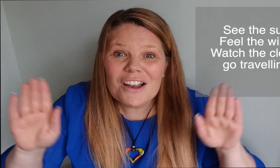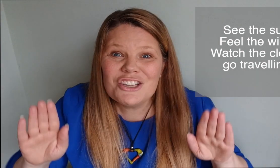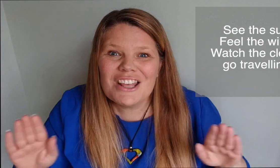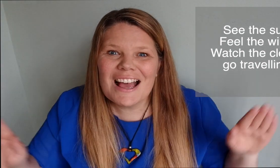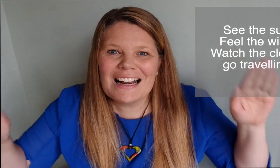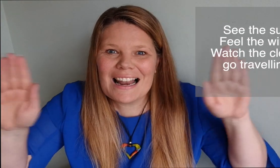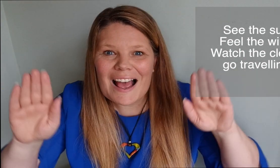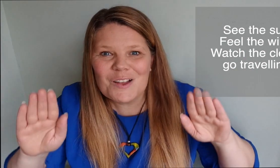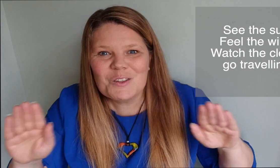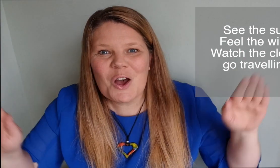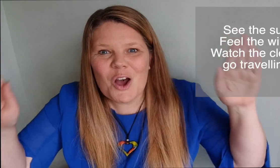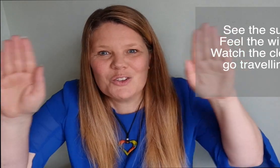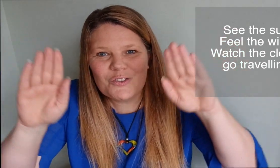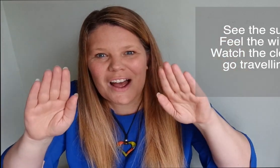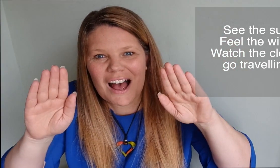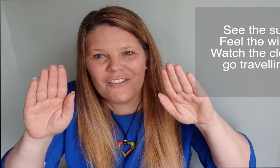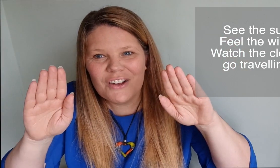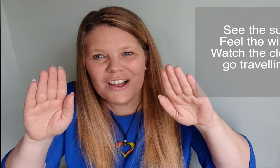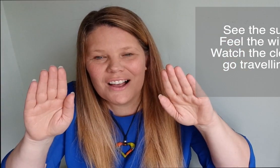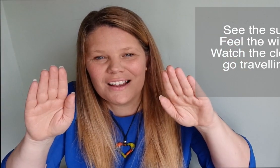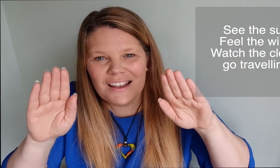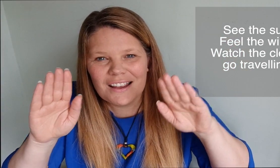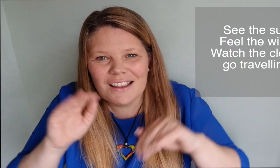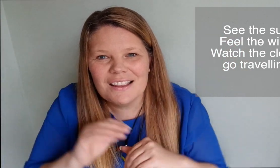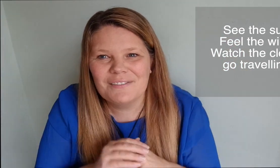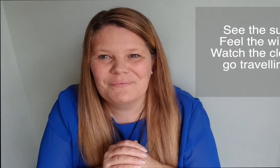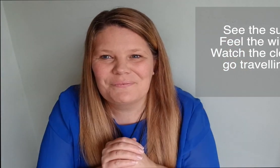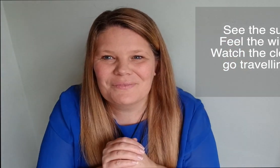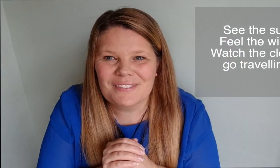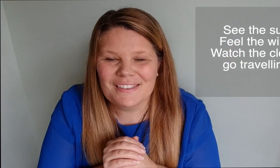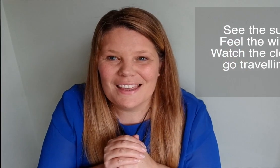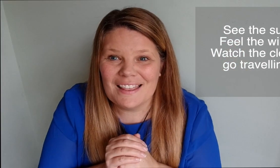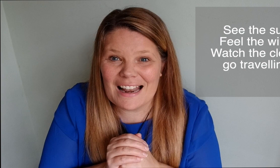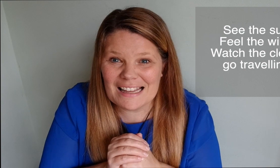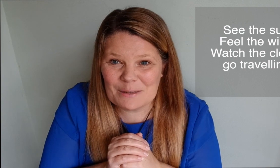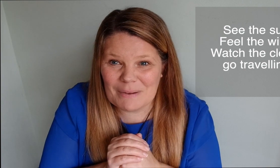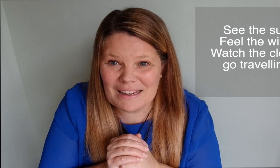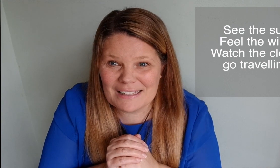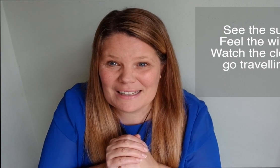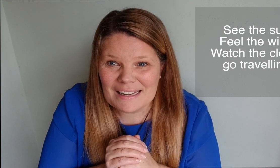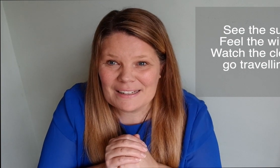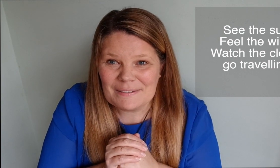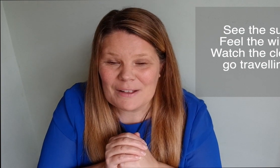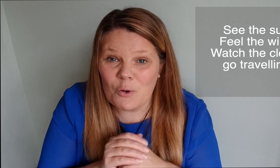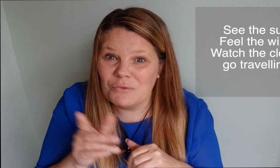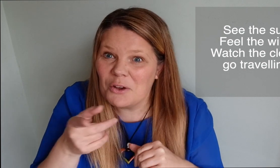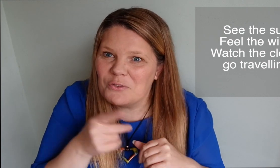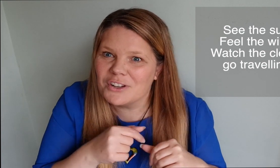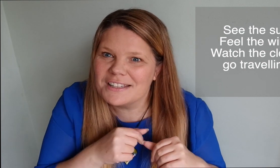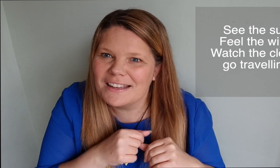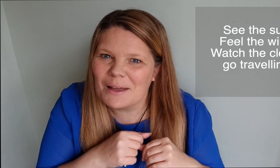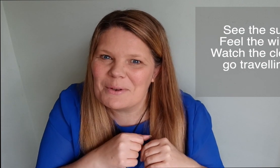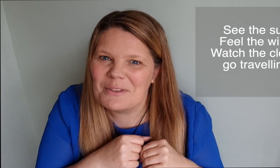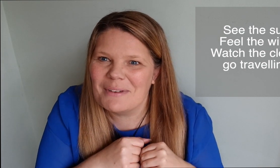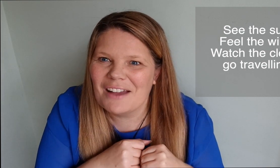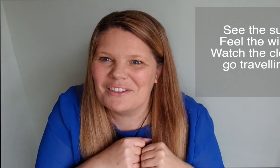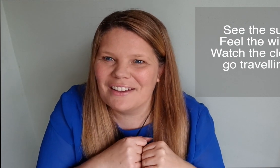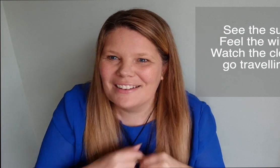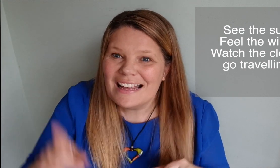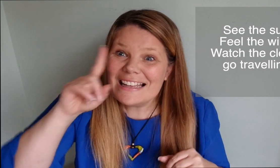the clouds go travelling. The last bit. Oh, no, you've got to sing that bit with me, haven't you?